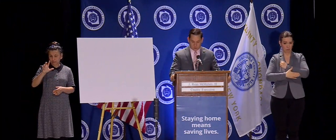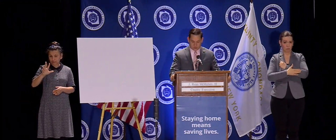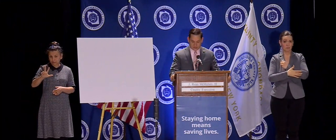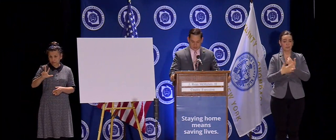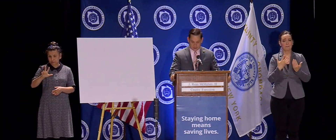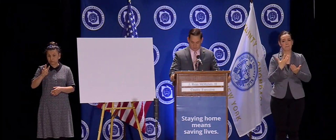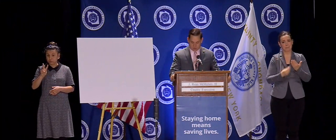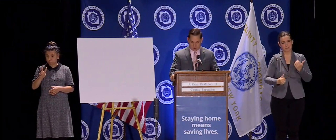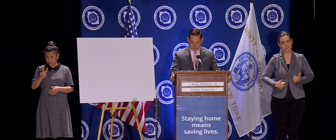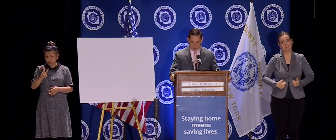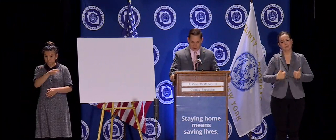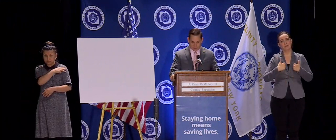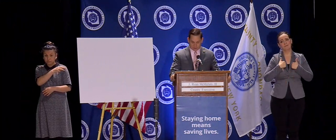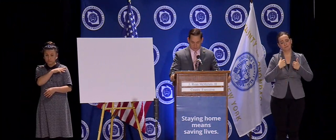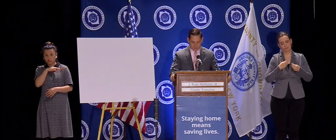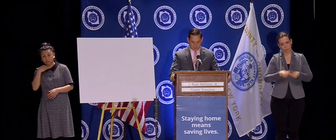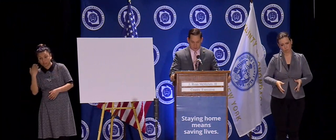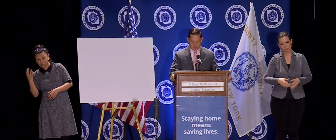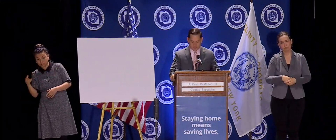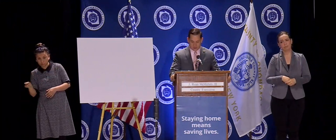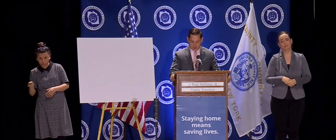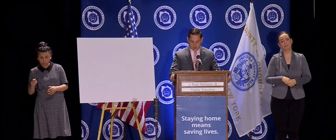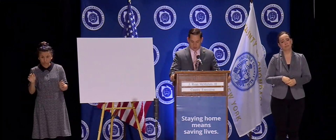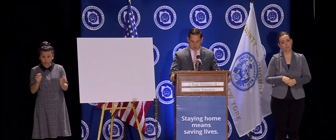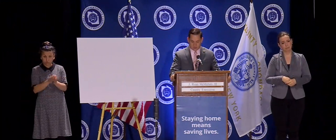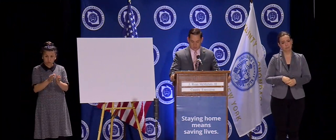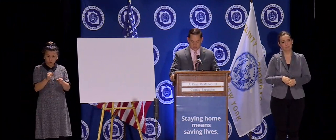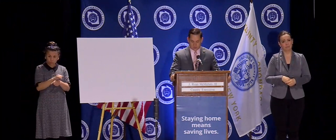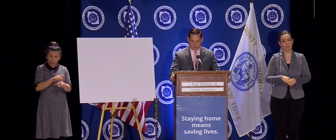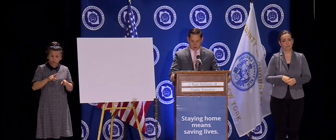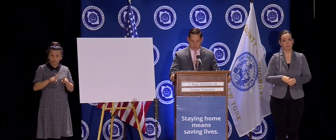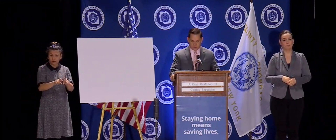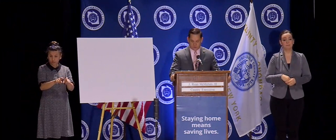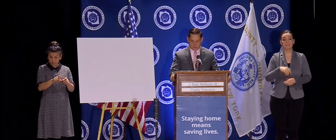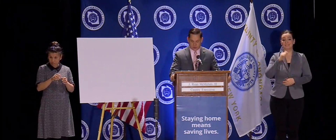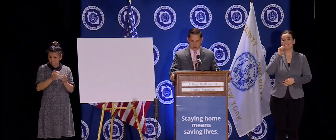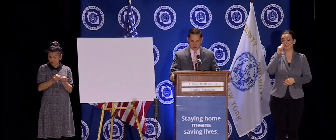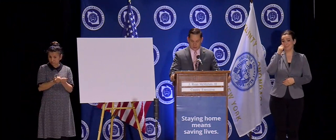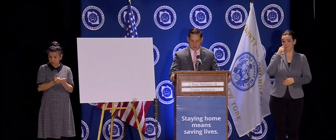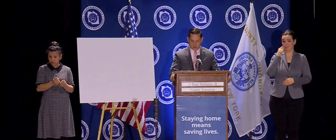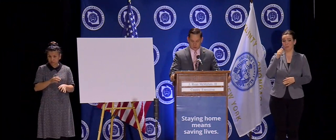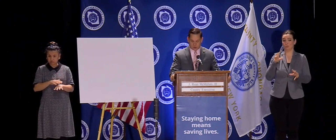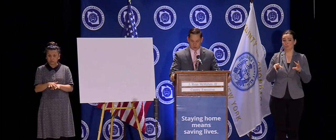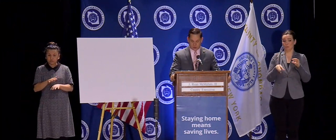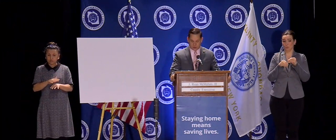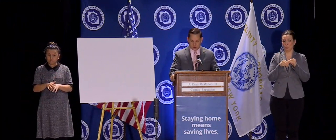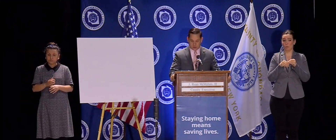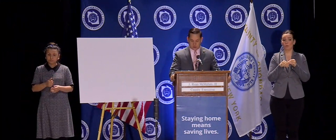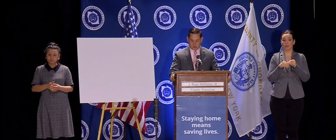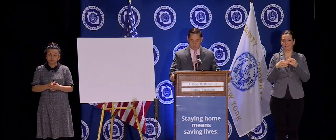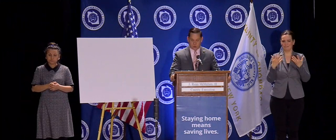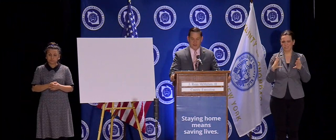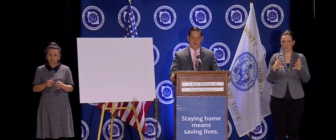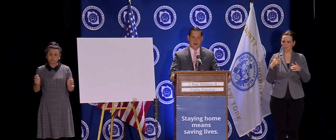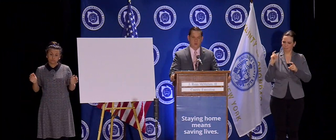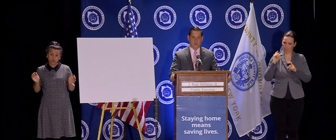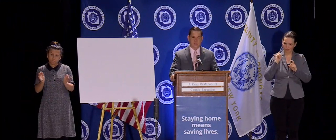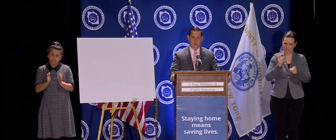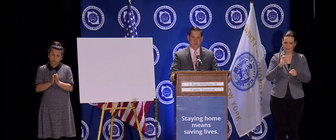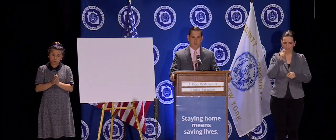Related to testing, big topic. So far we've administered